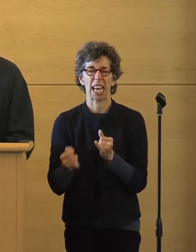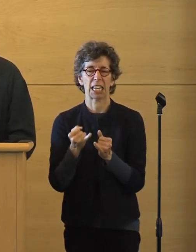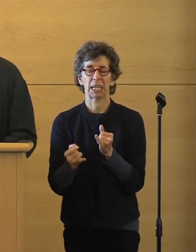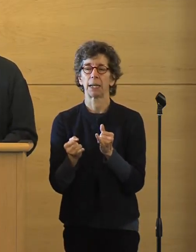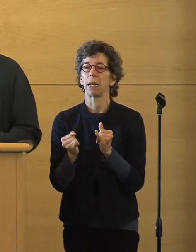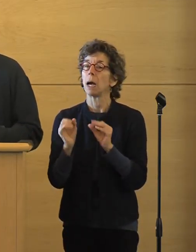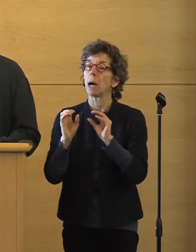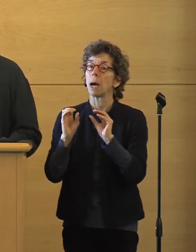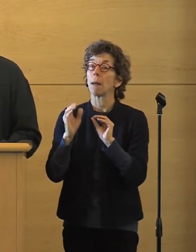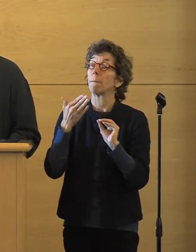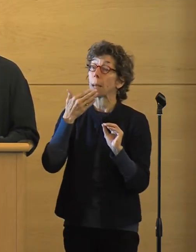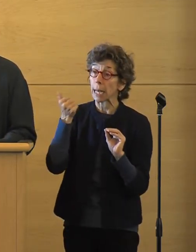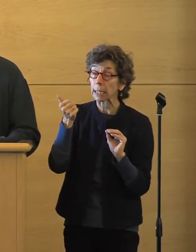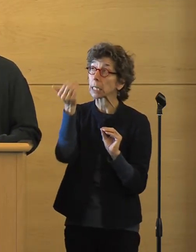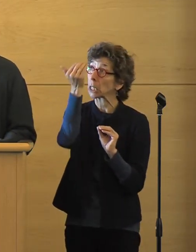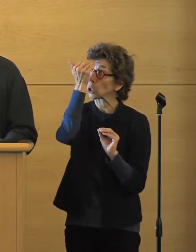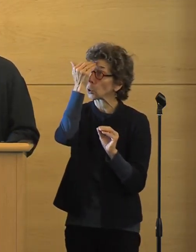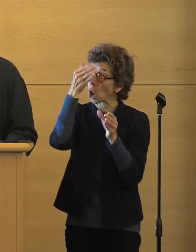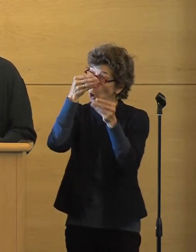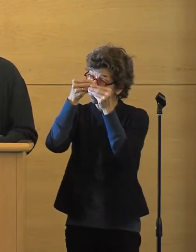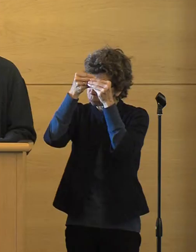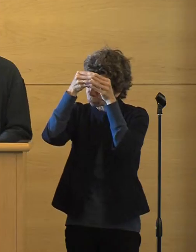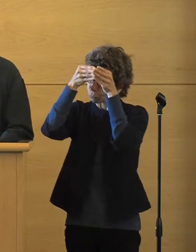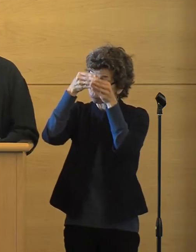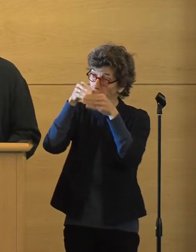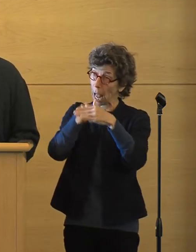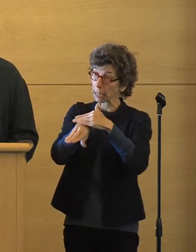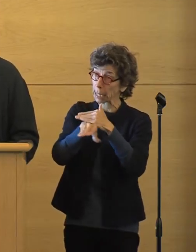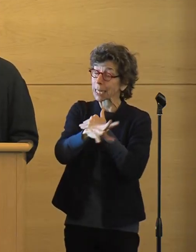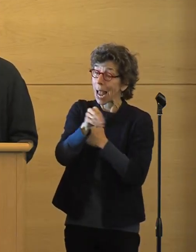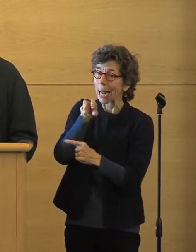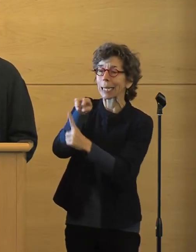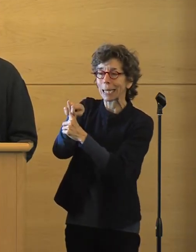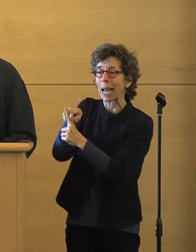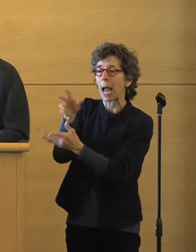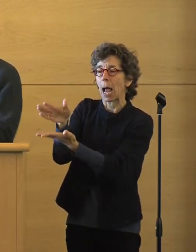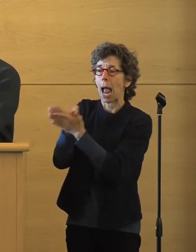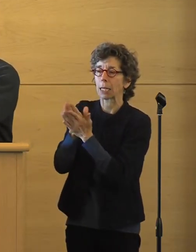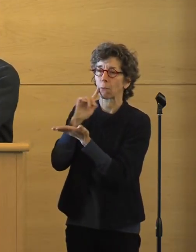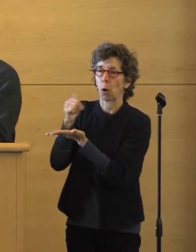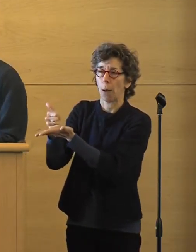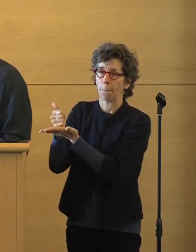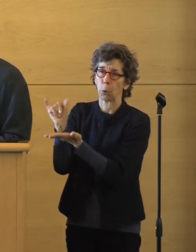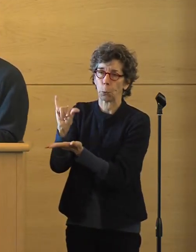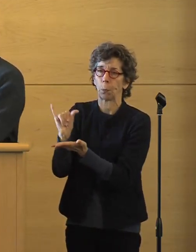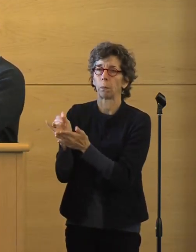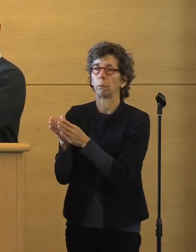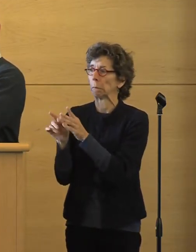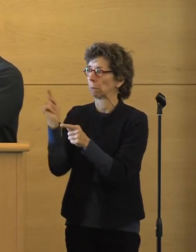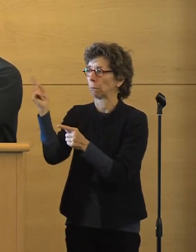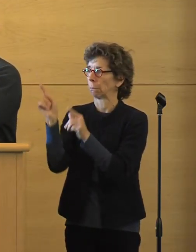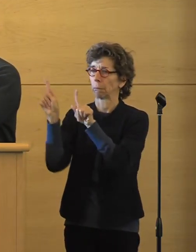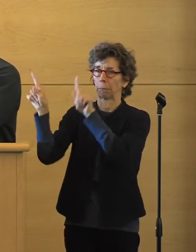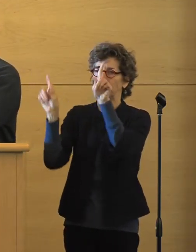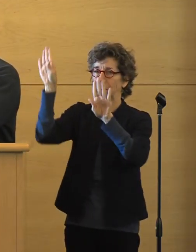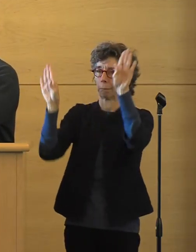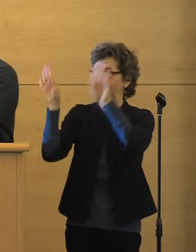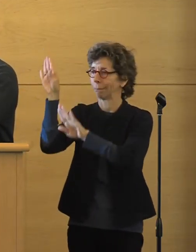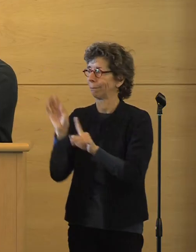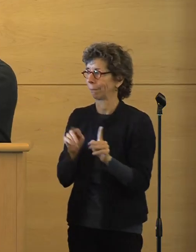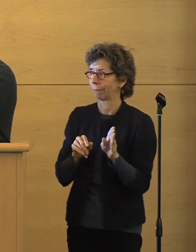and just see what kind of feedback you get. And I'll share some resources at the end here too.